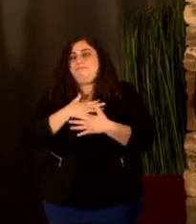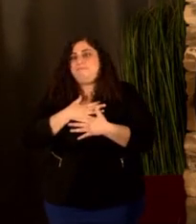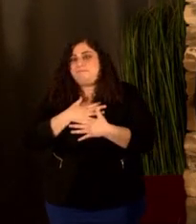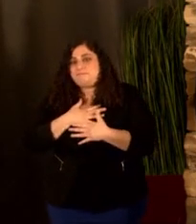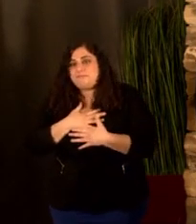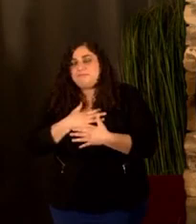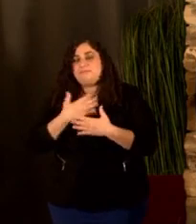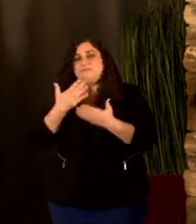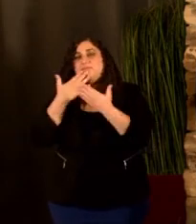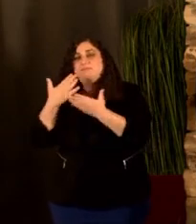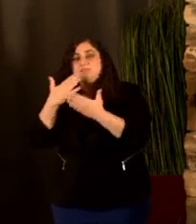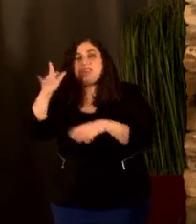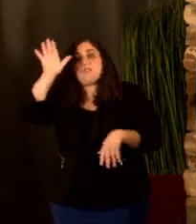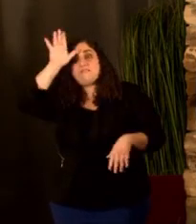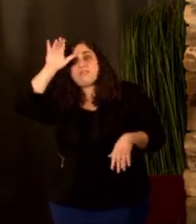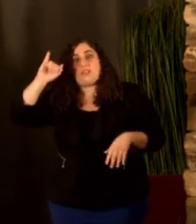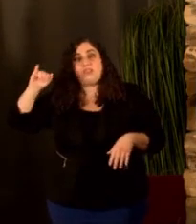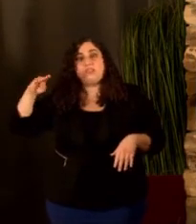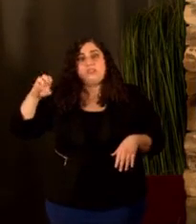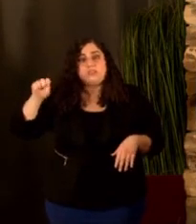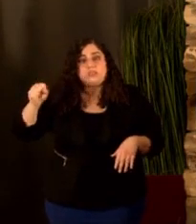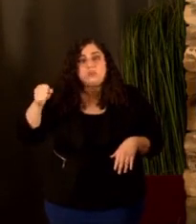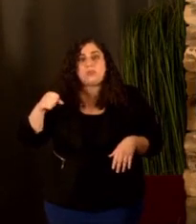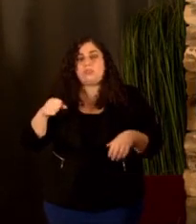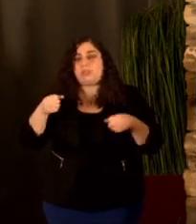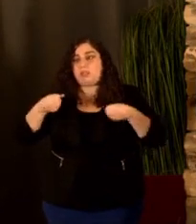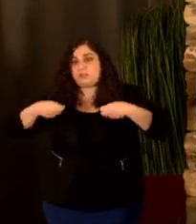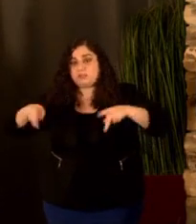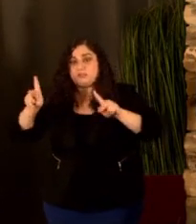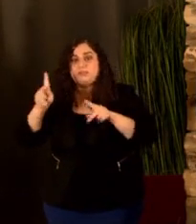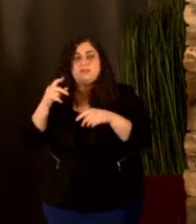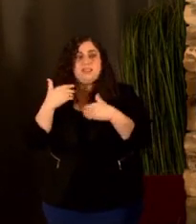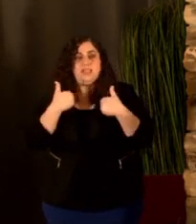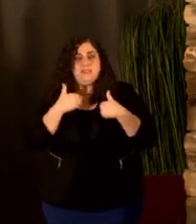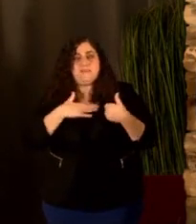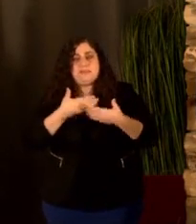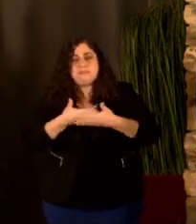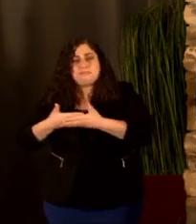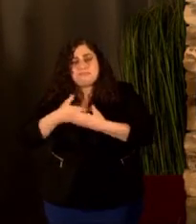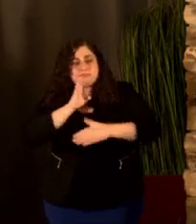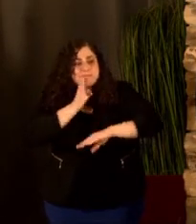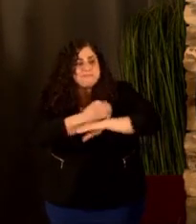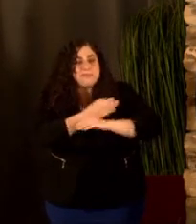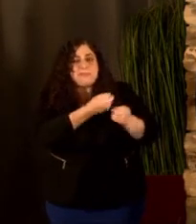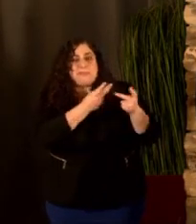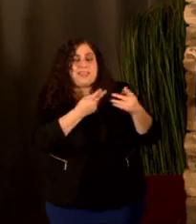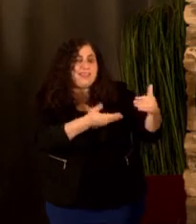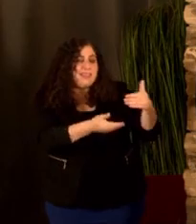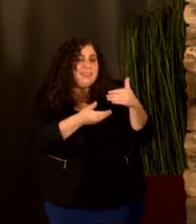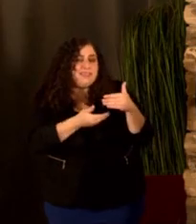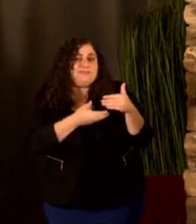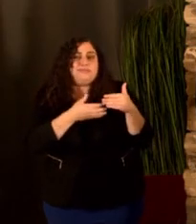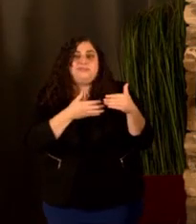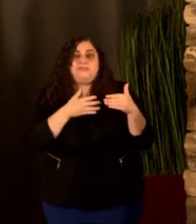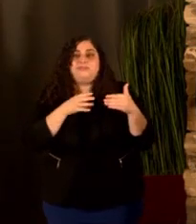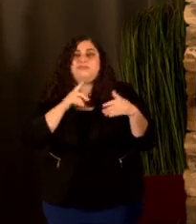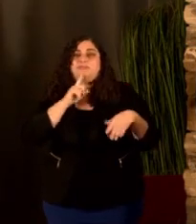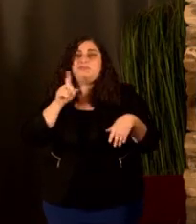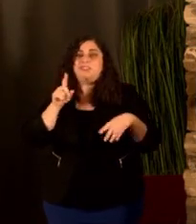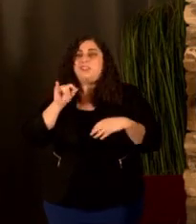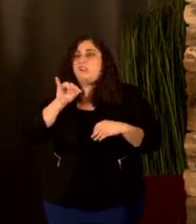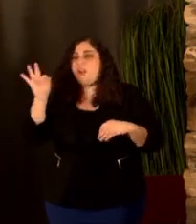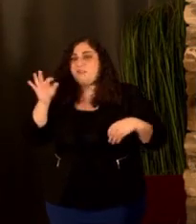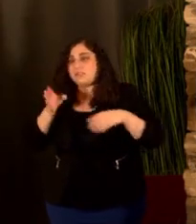Father Joe's and for this opportunity for me to have my child and be off the streets and to live the life I was meant to